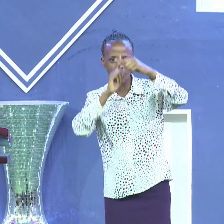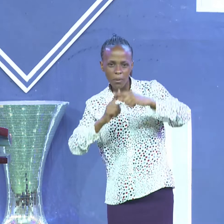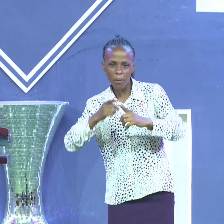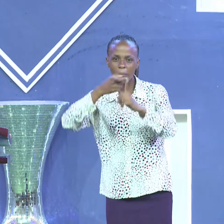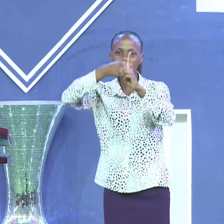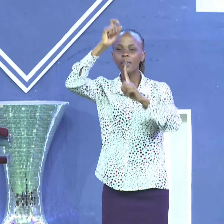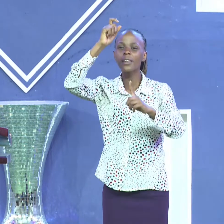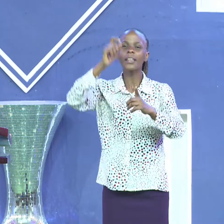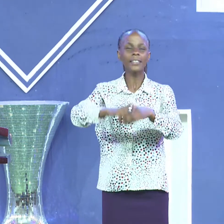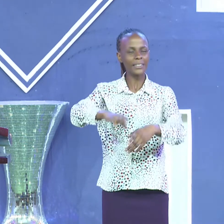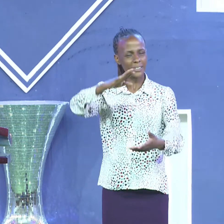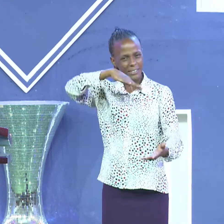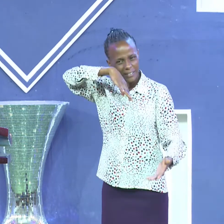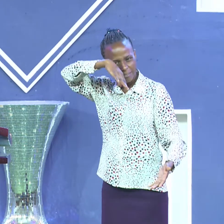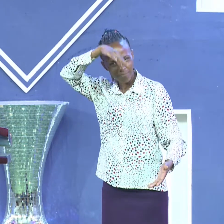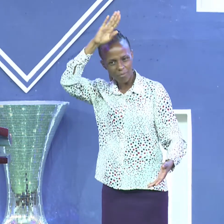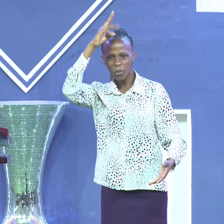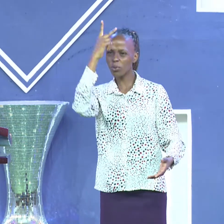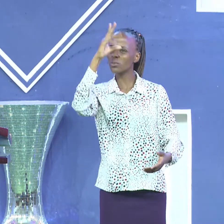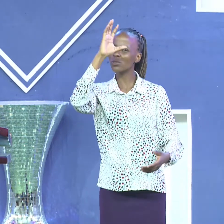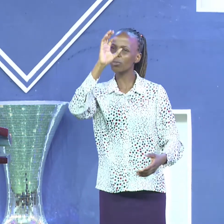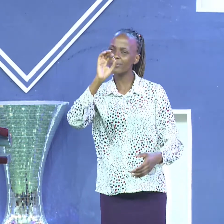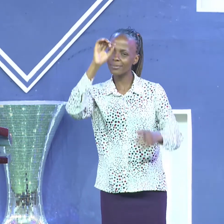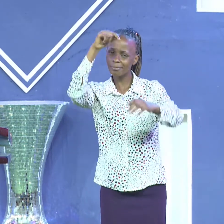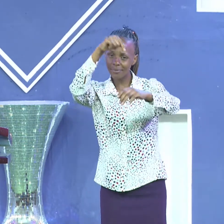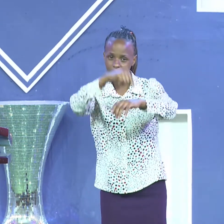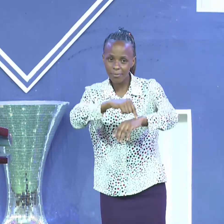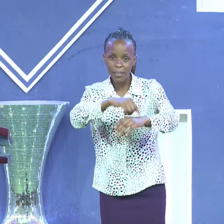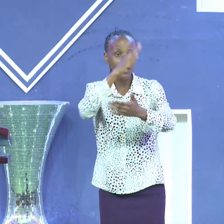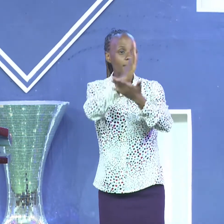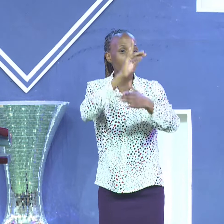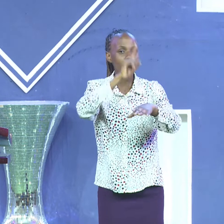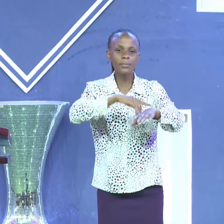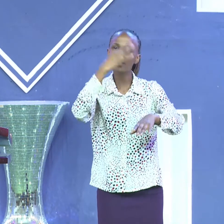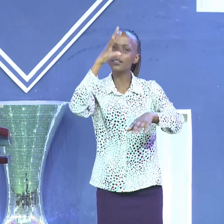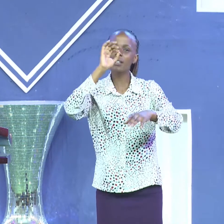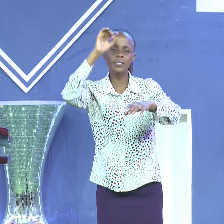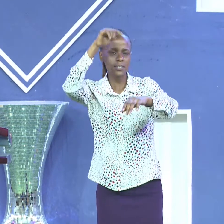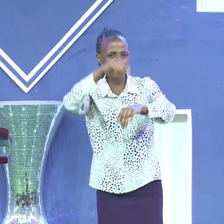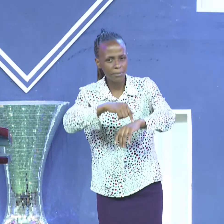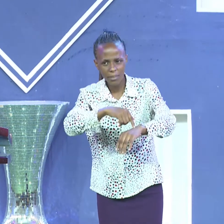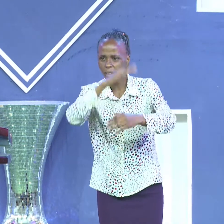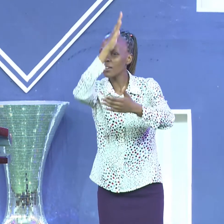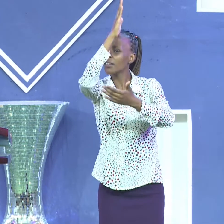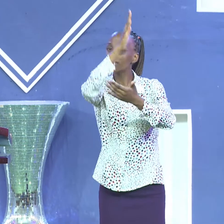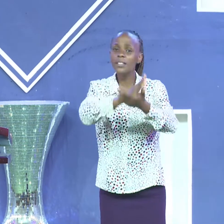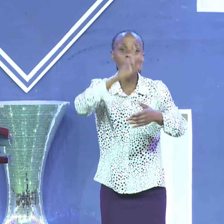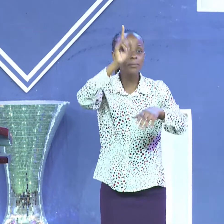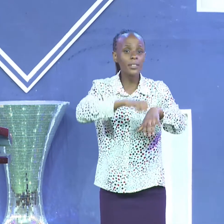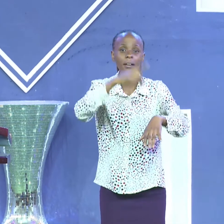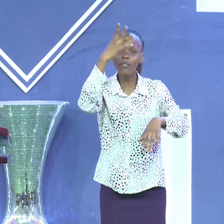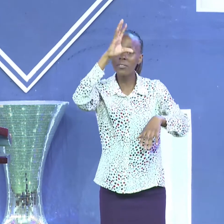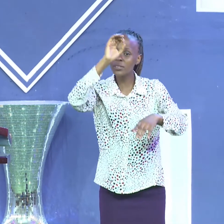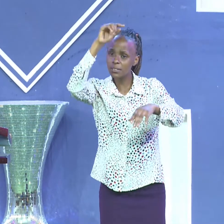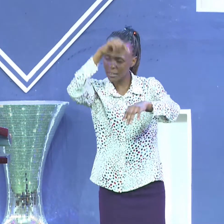make monthly, it multiplies that money 20 times, sometimes 30 times, and